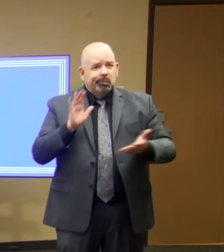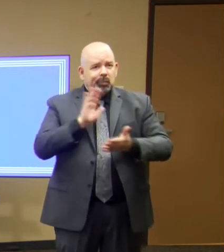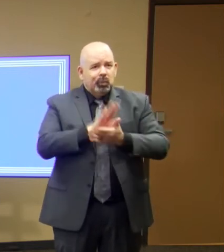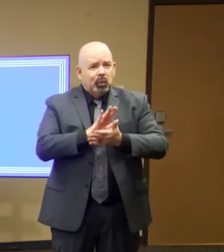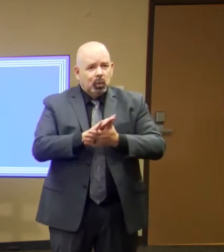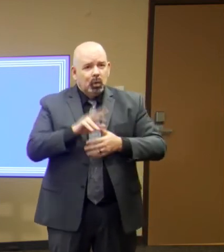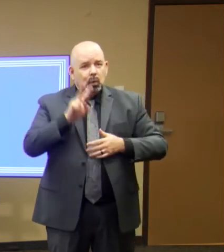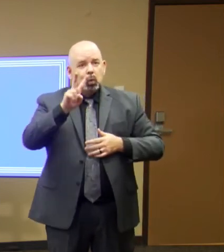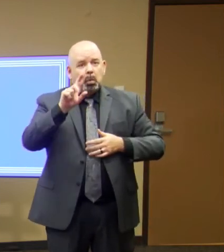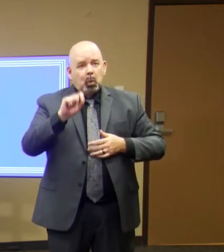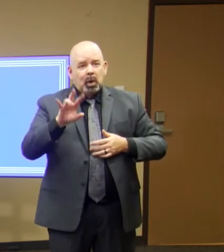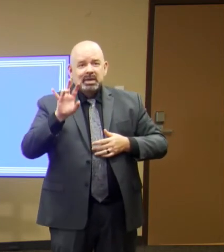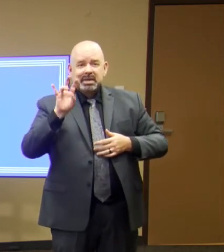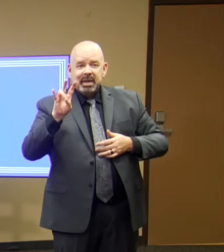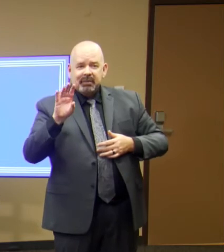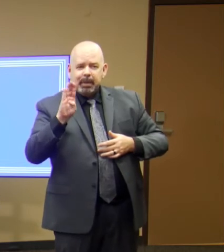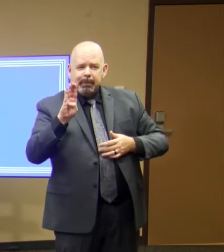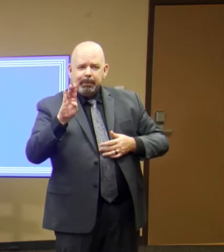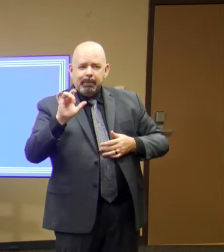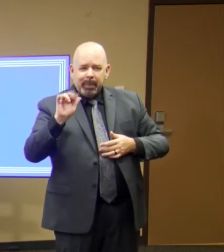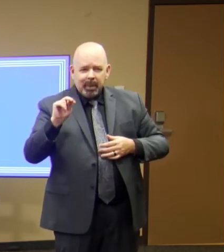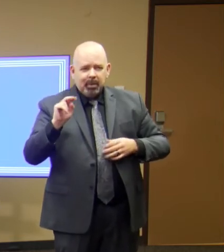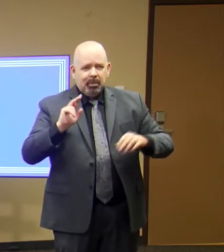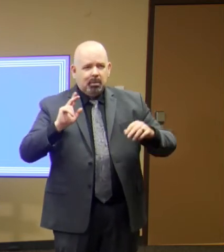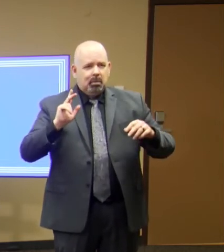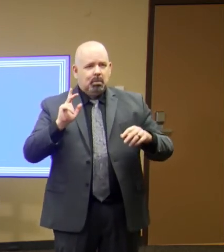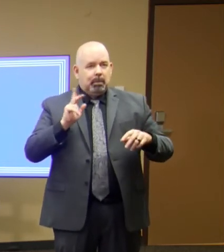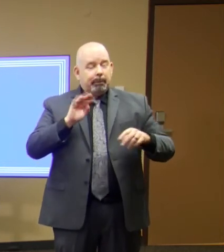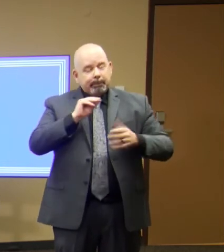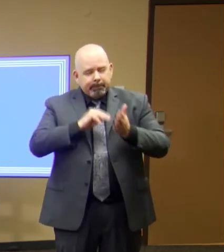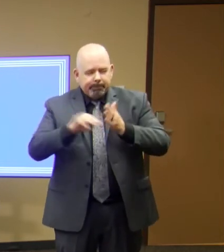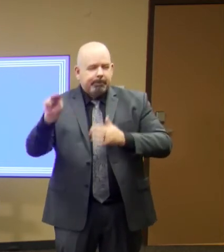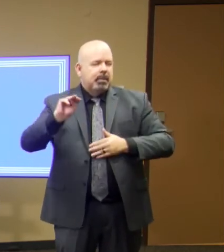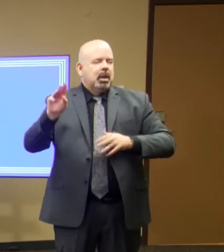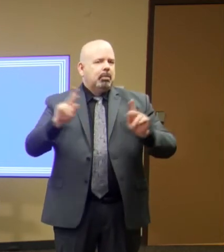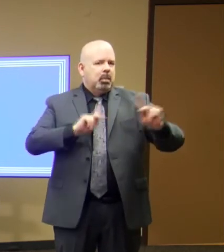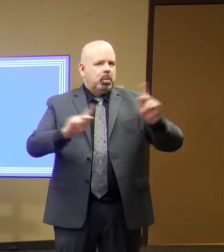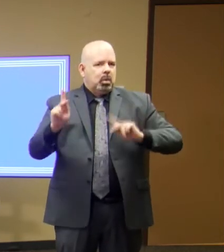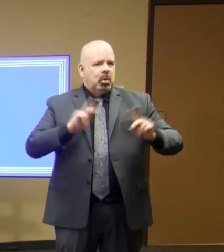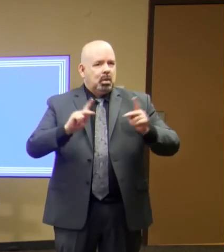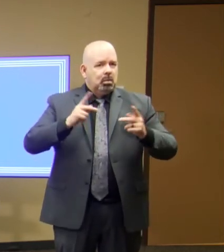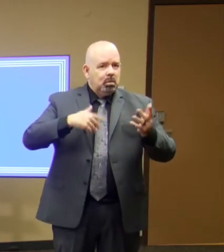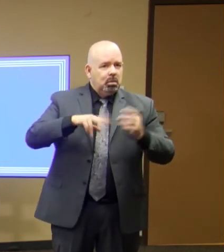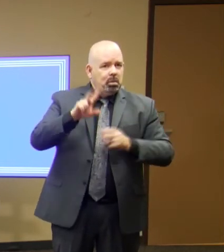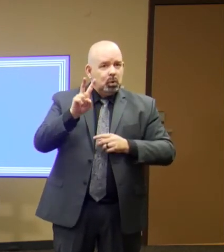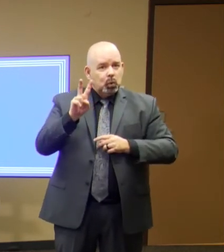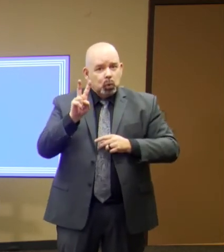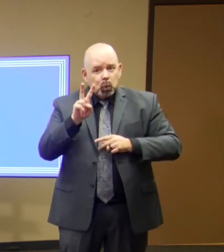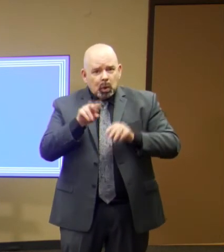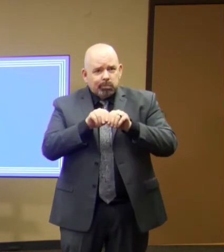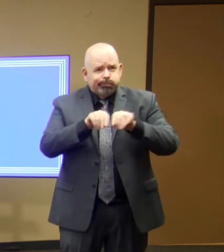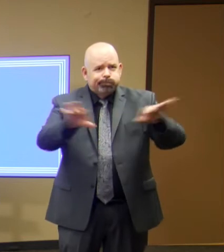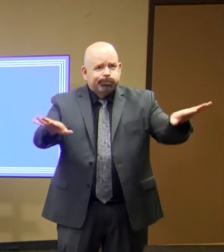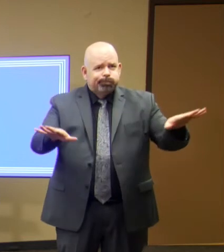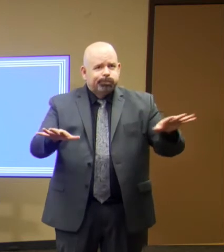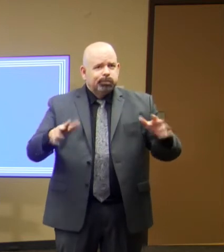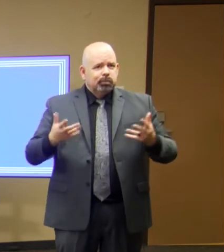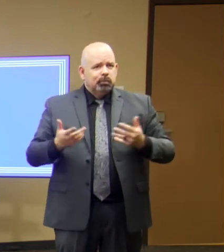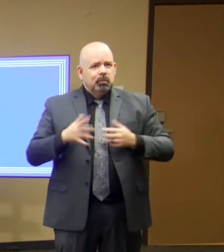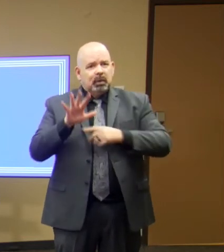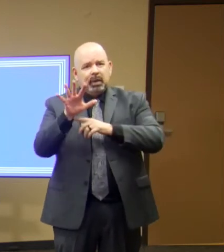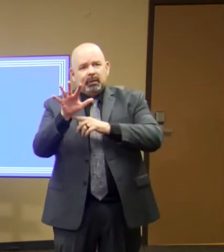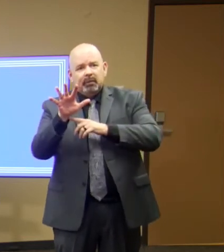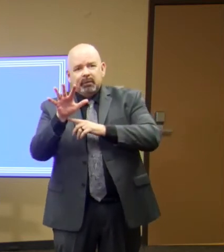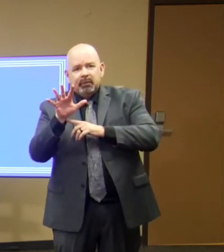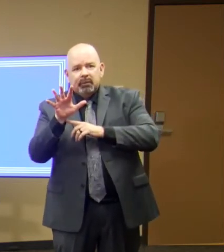Dallas County. If you're around 2, that's over 5 million, that's 5.5 million. If you're around 3 or 4, you get the picture,